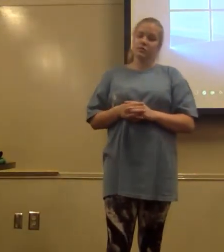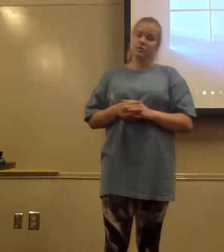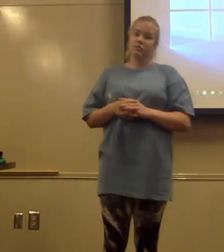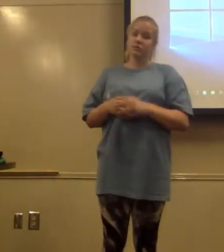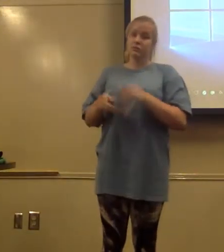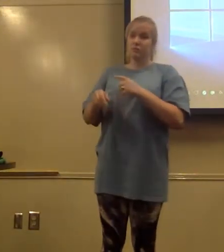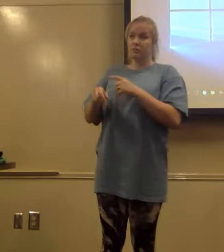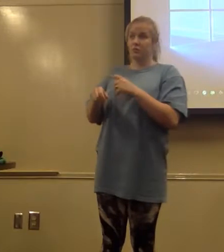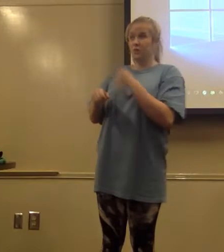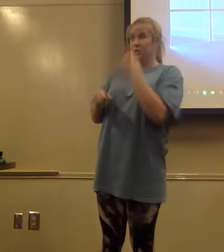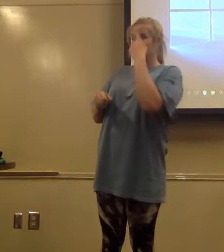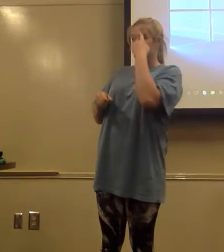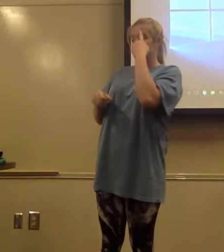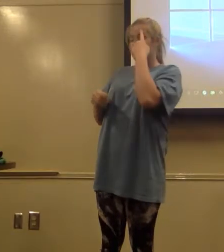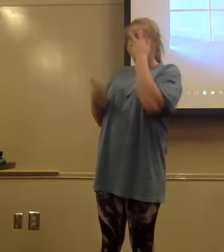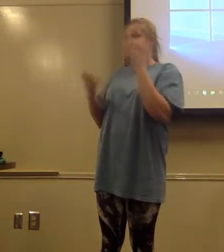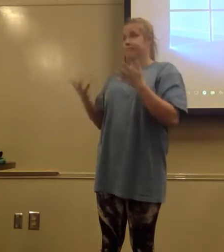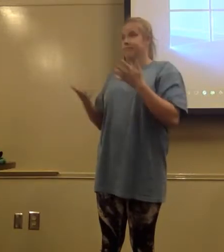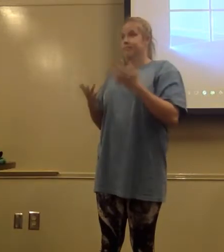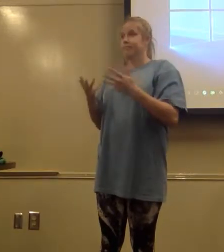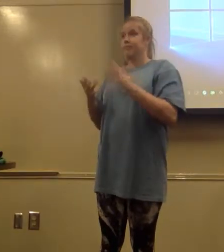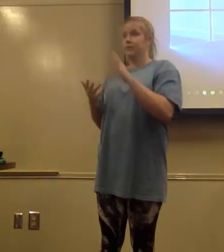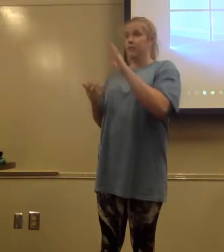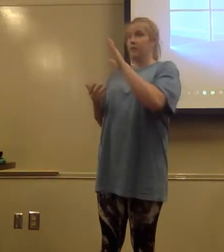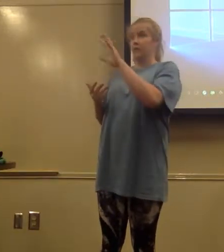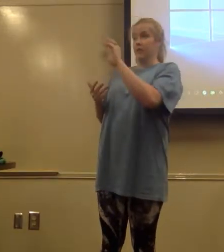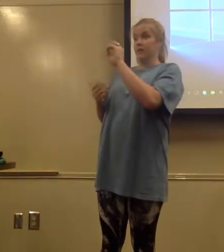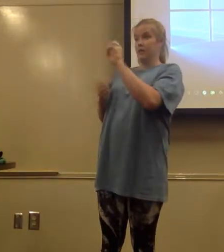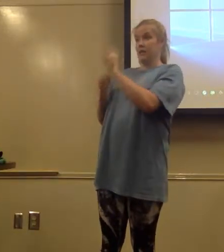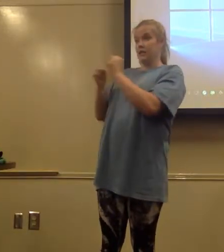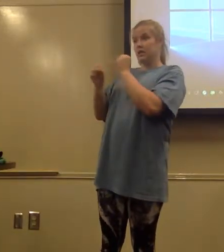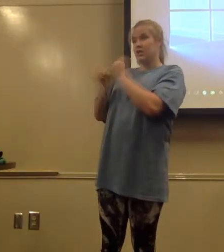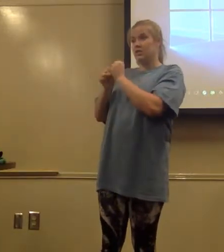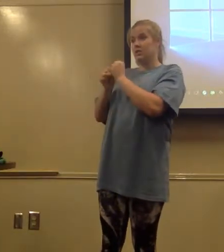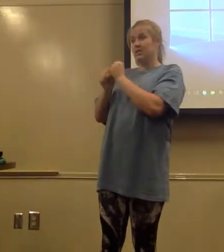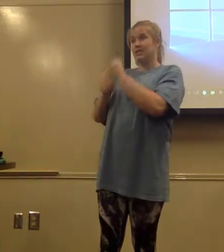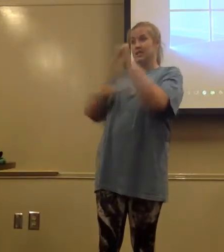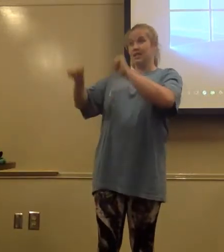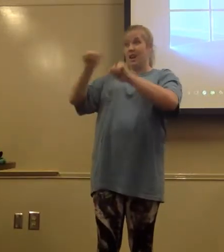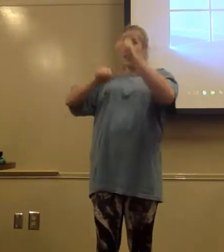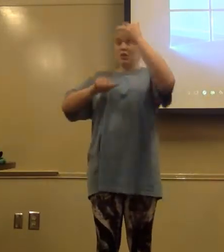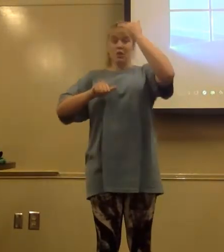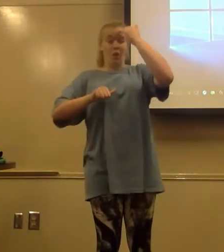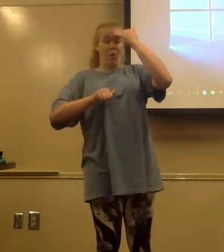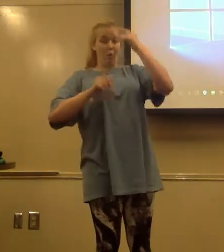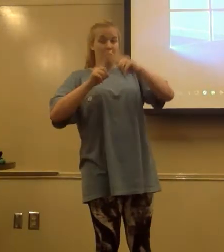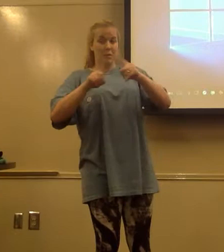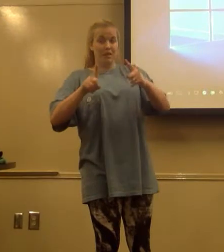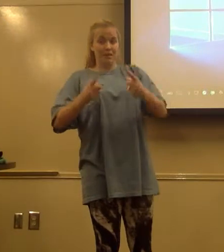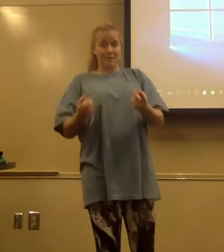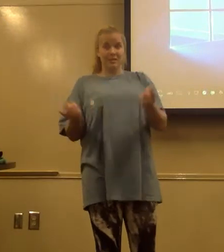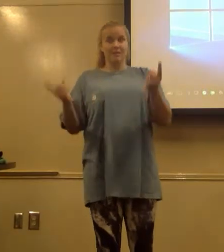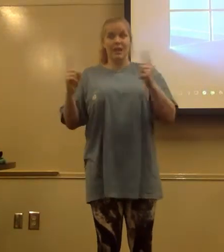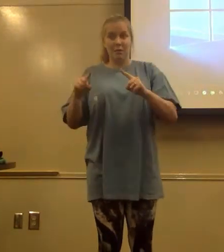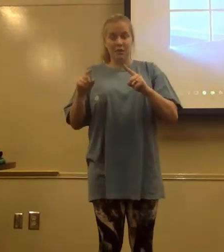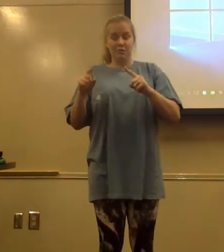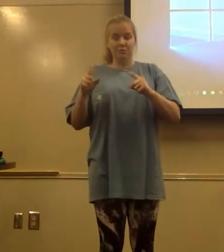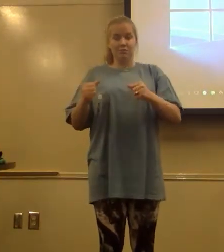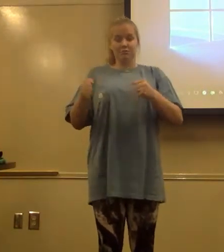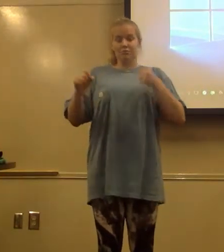years between when the science was known and when the institutions acted upon that. With meat, it's a little bit different, surely,